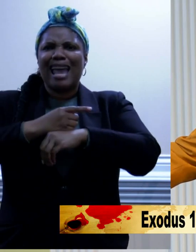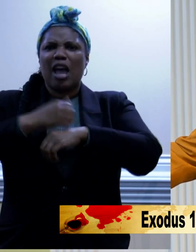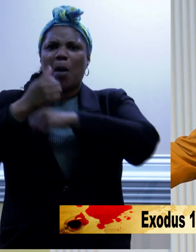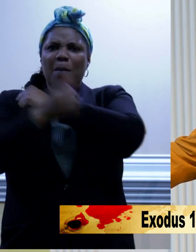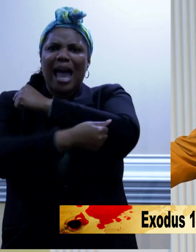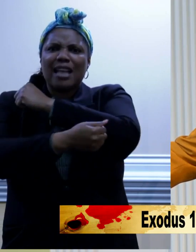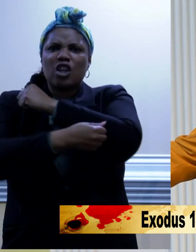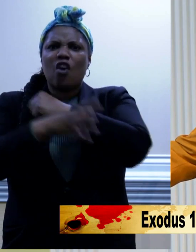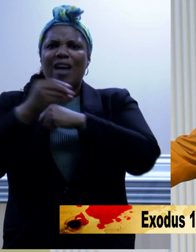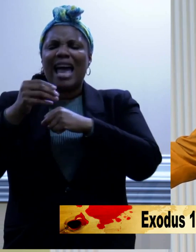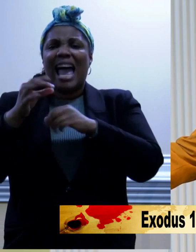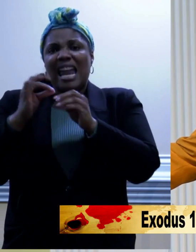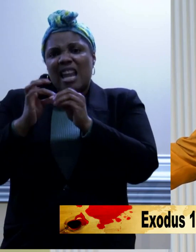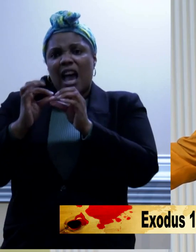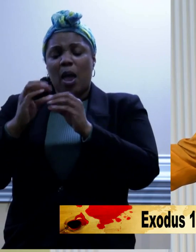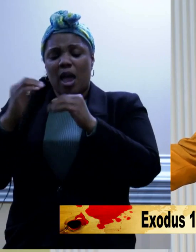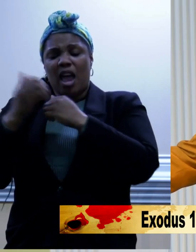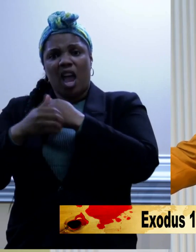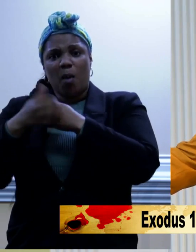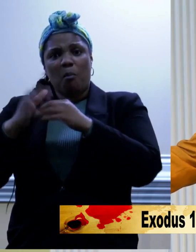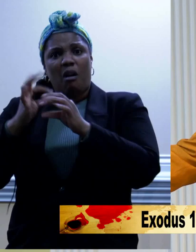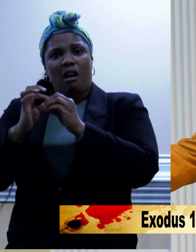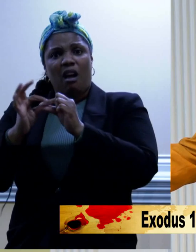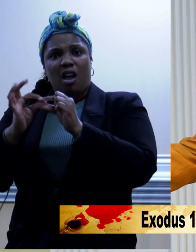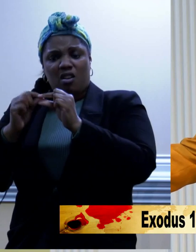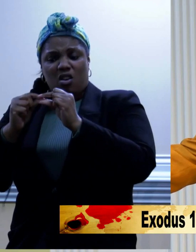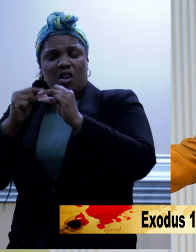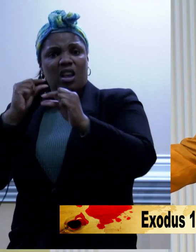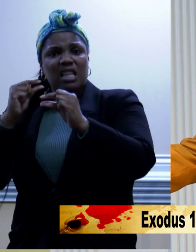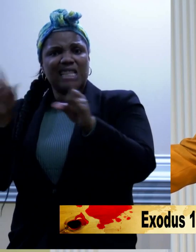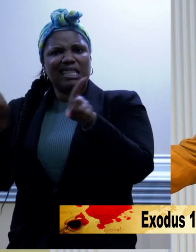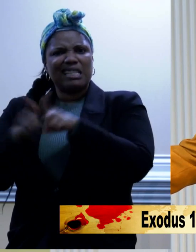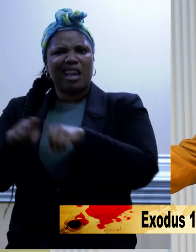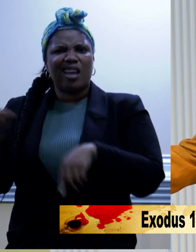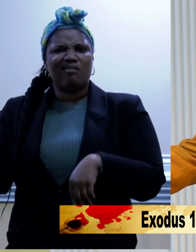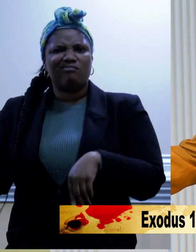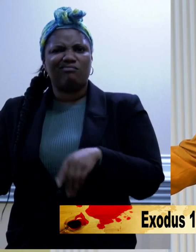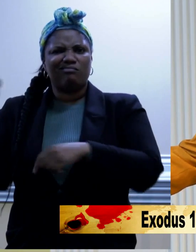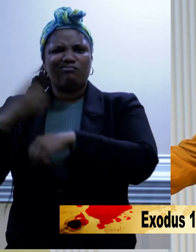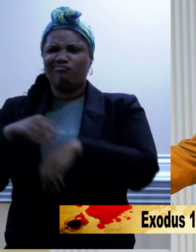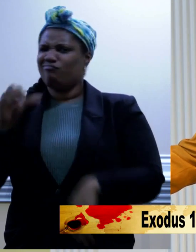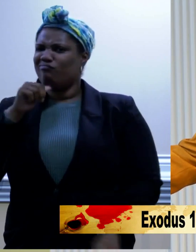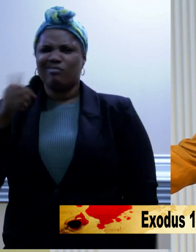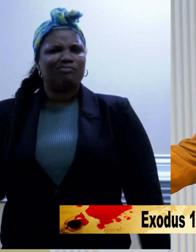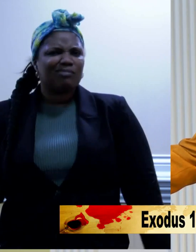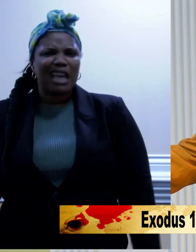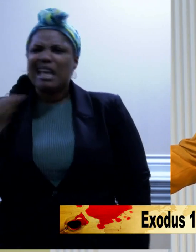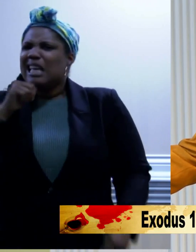day. You cannot stay in the house and cross the Red Sea at one time.